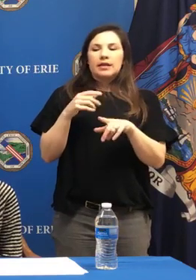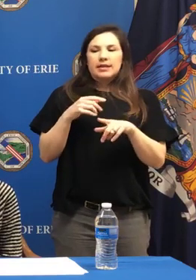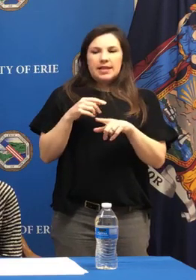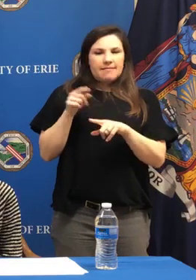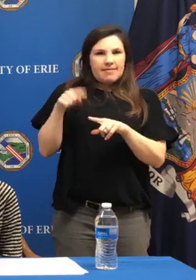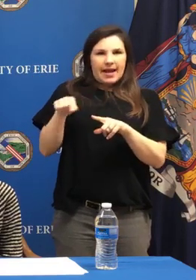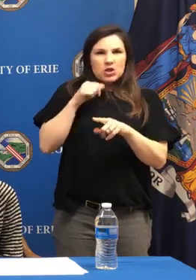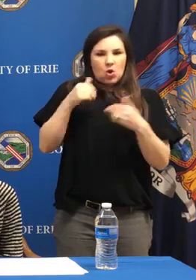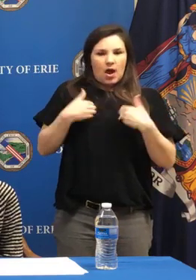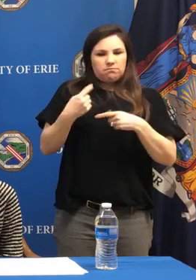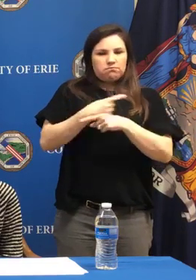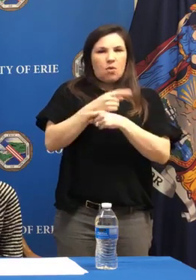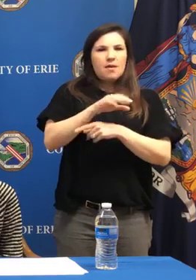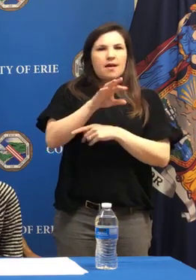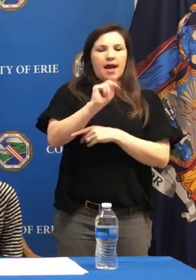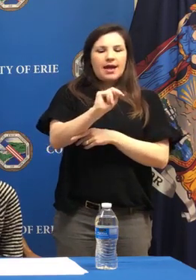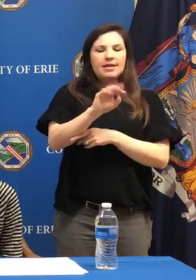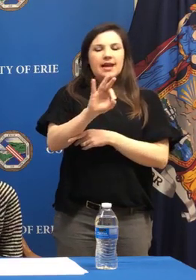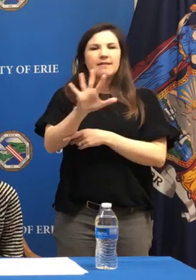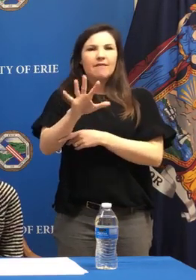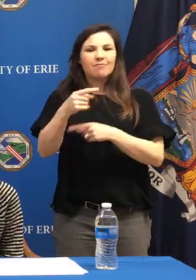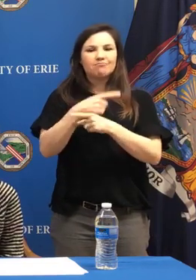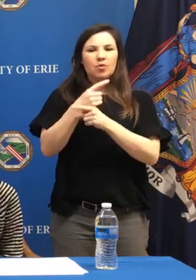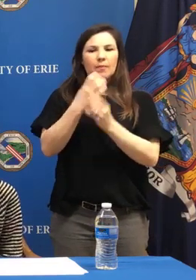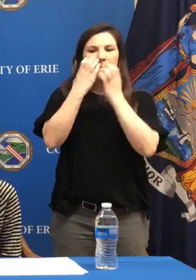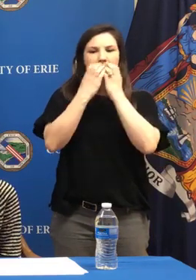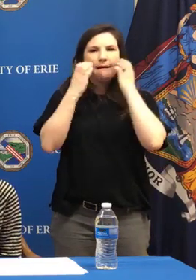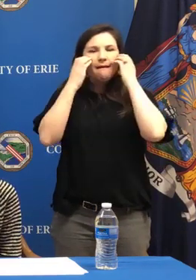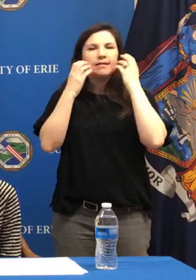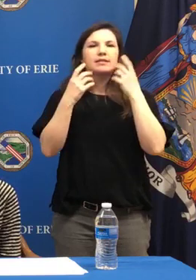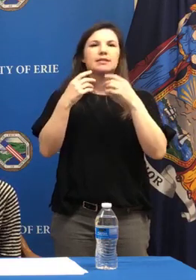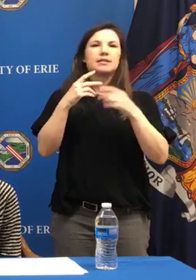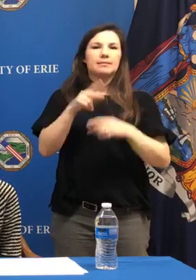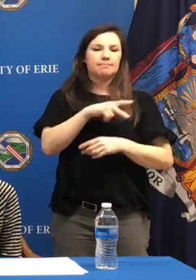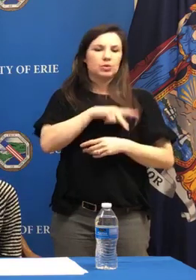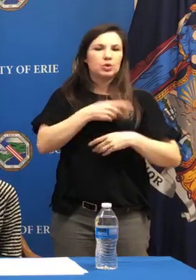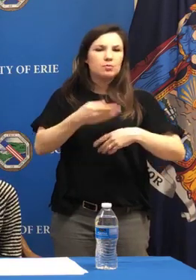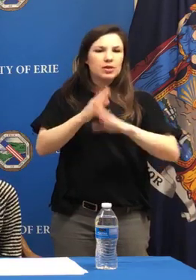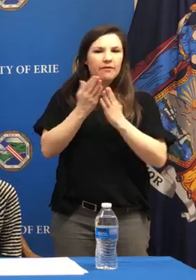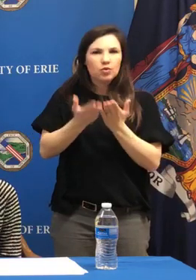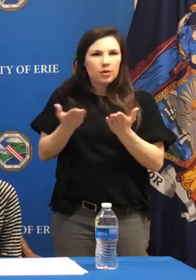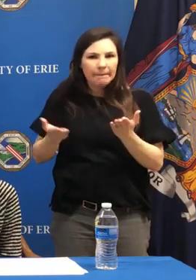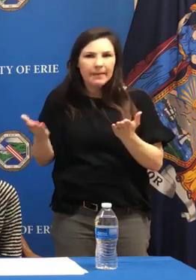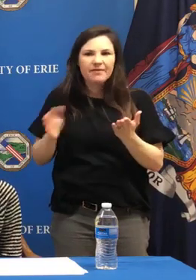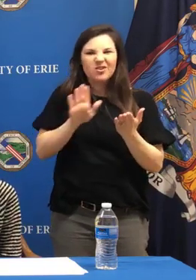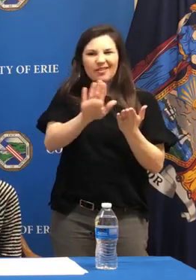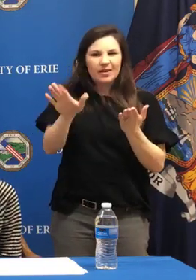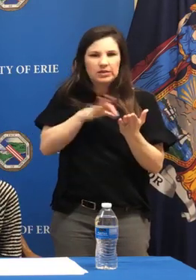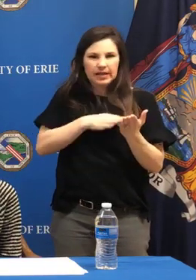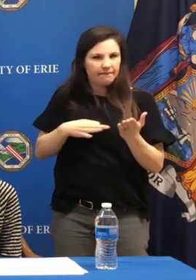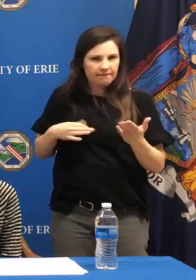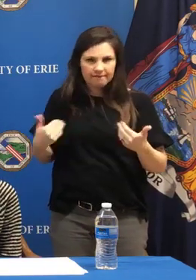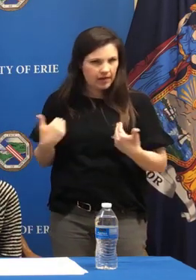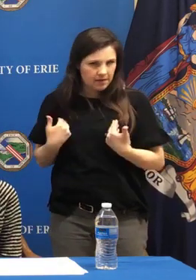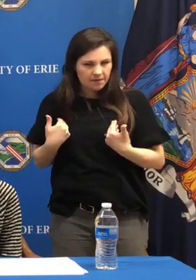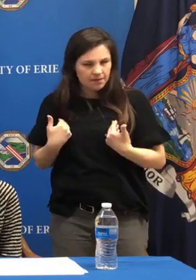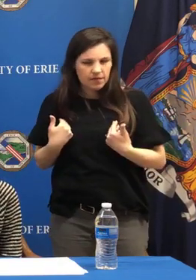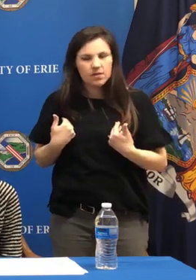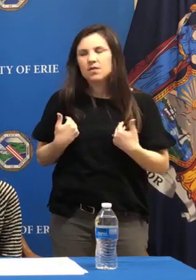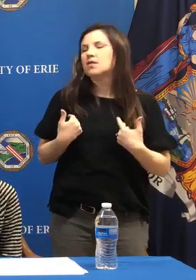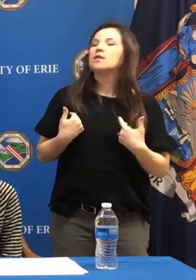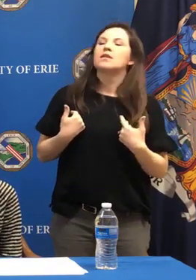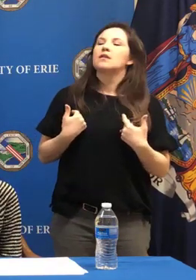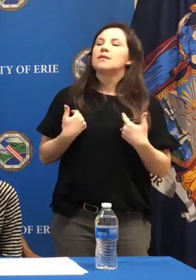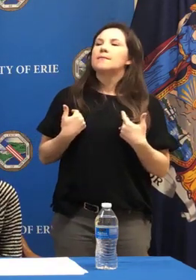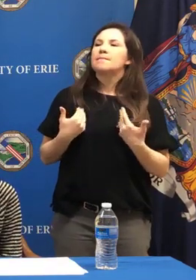appropriate N95 and other masks and personal protective equipment among their staff in the Quest laboratories